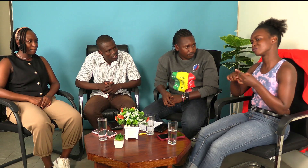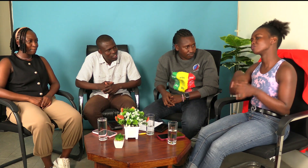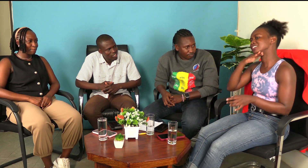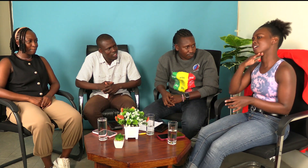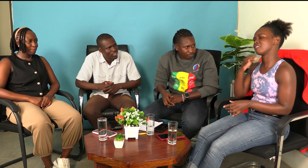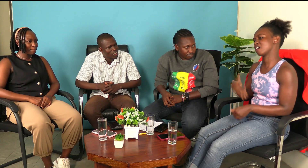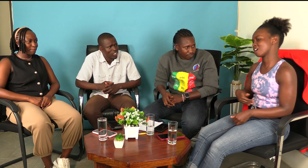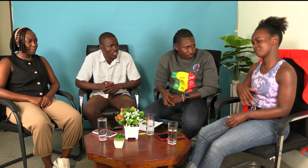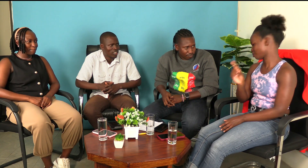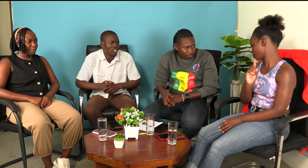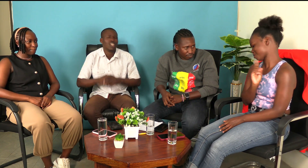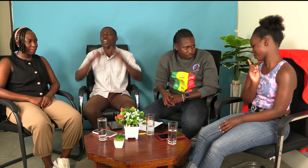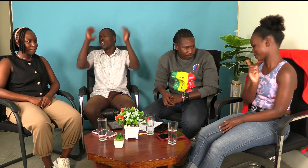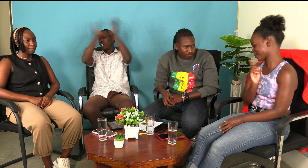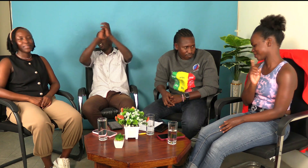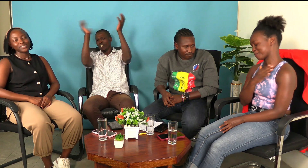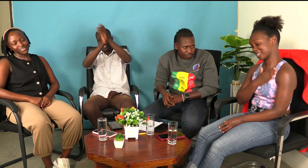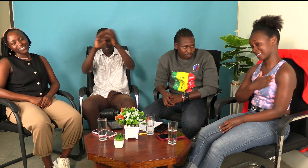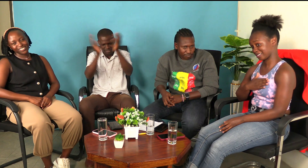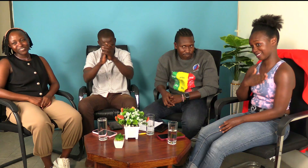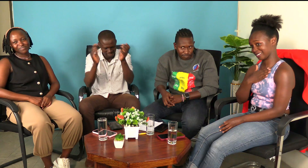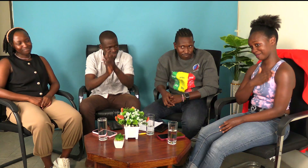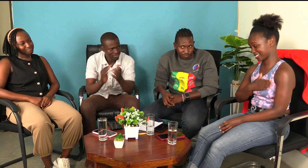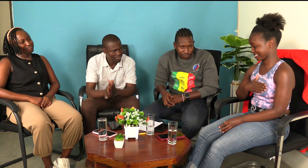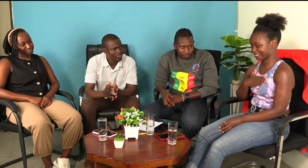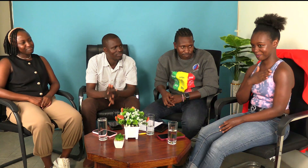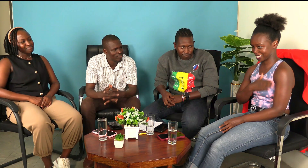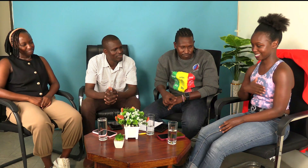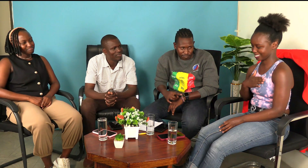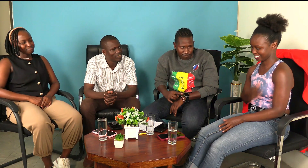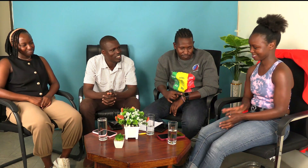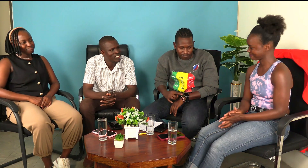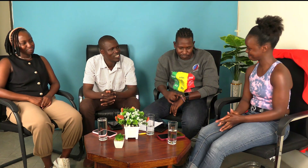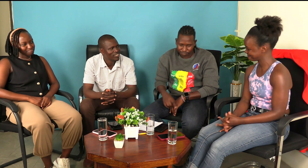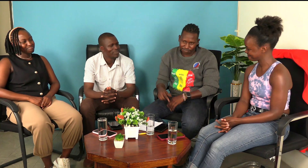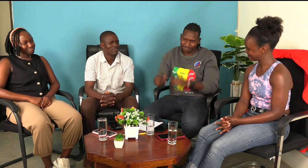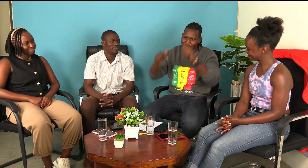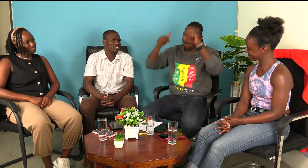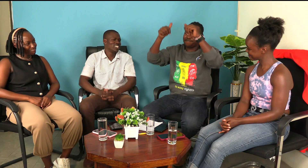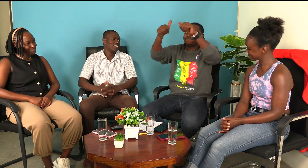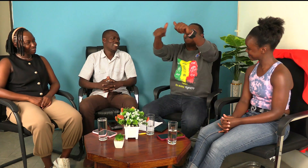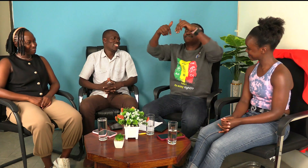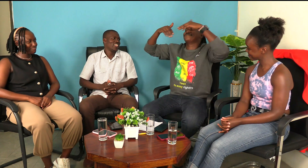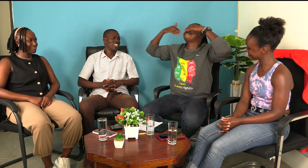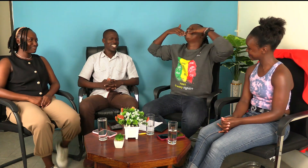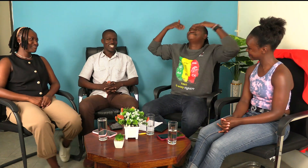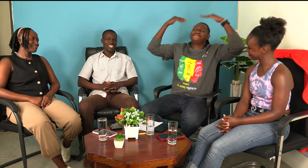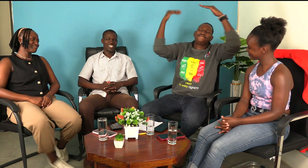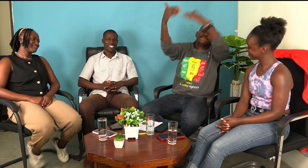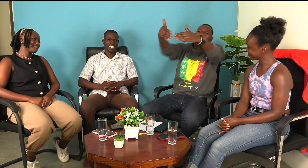very handsome, very beautiful ladies, and you want to die hungry? Please no. Very true. Please. All right,